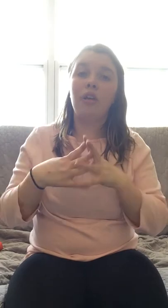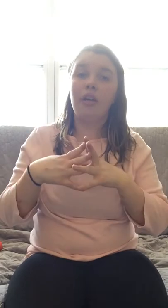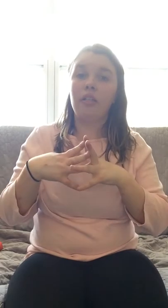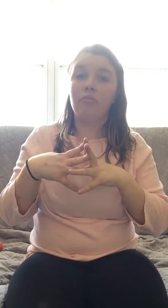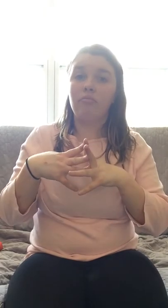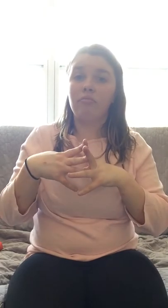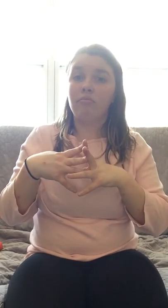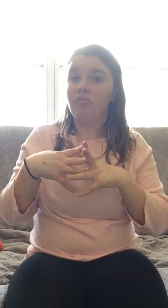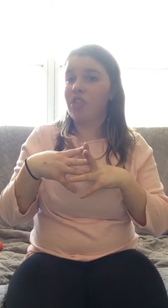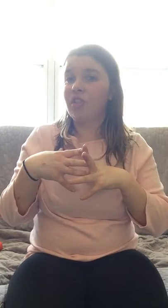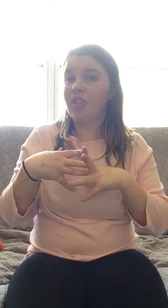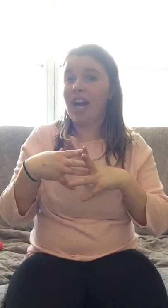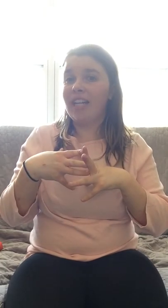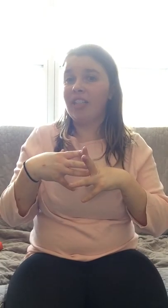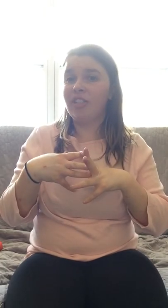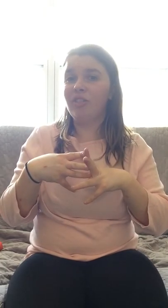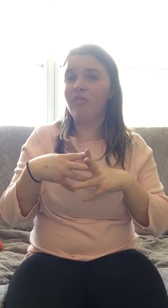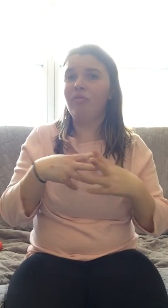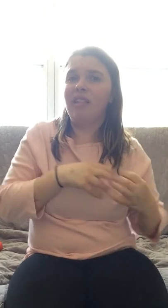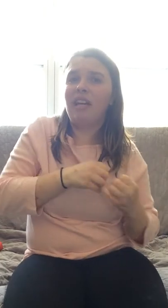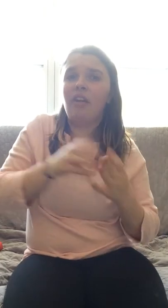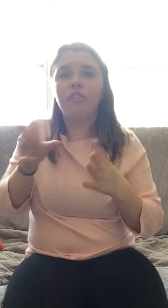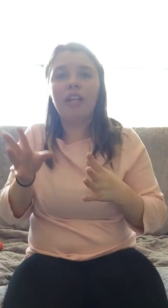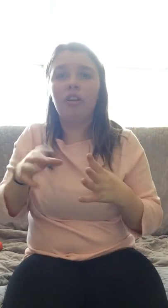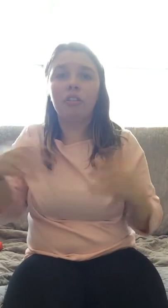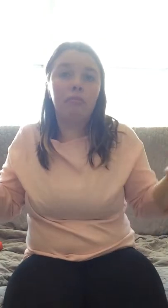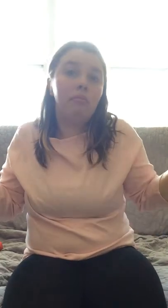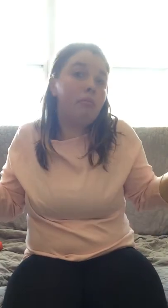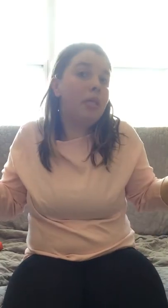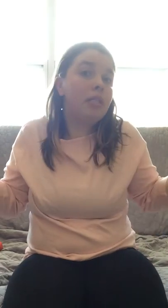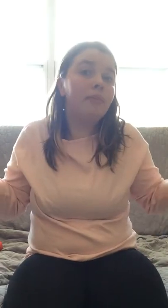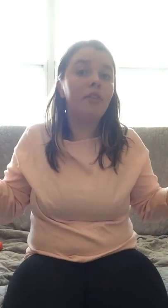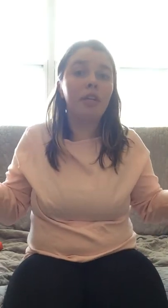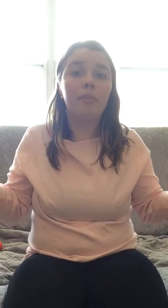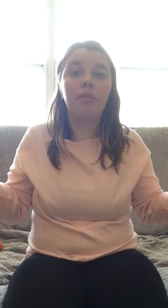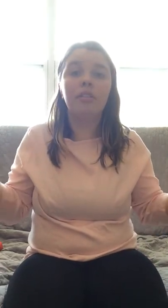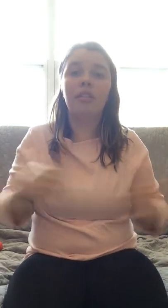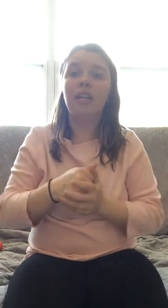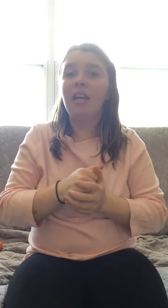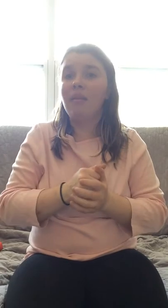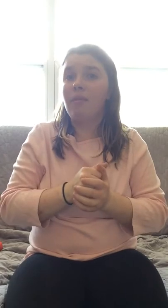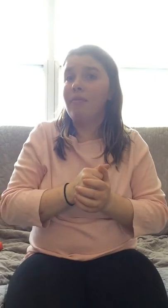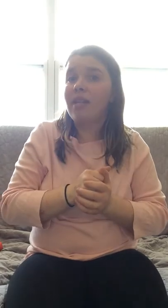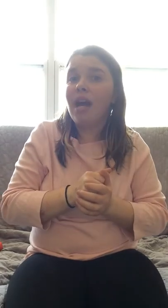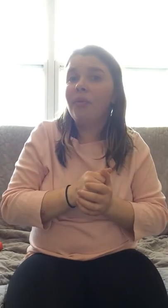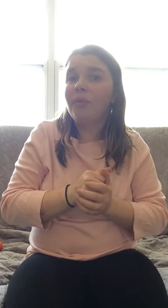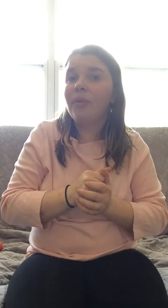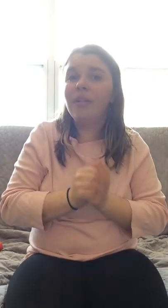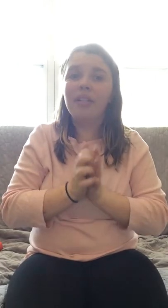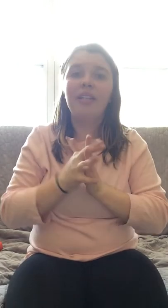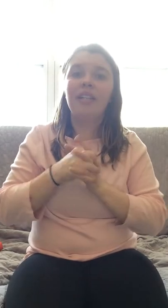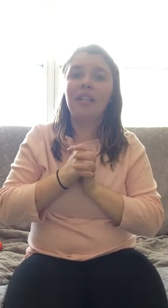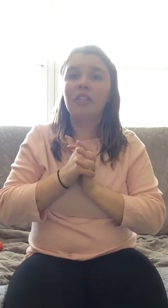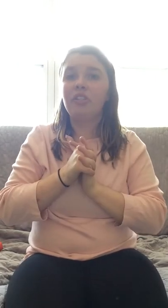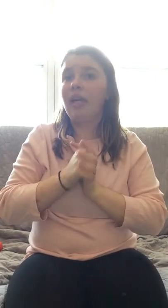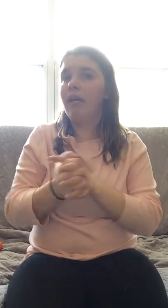can try to get out of the house and meet some of your neighbors. Maybe that would work to gain